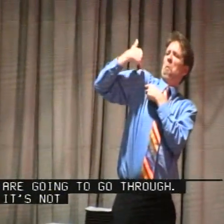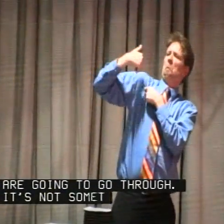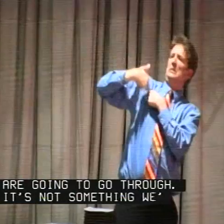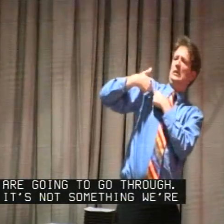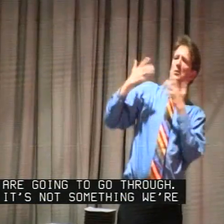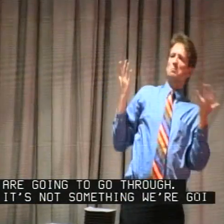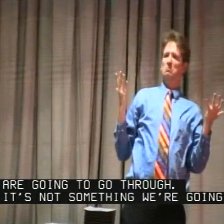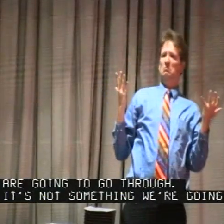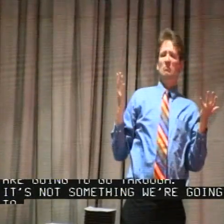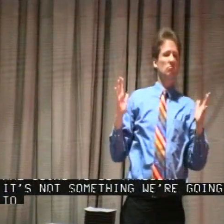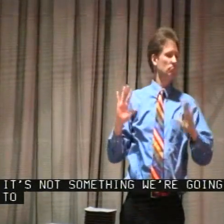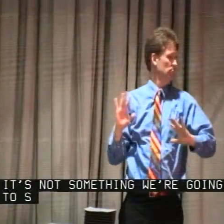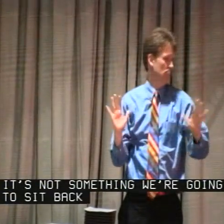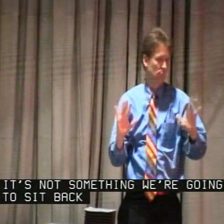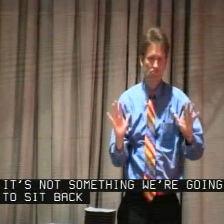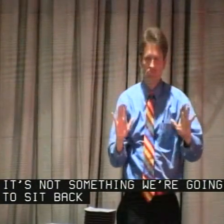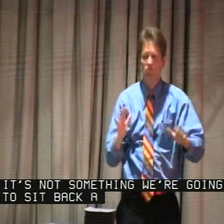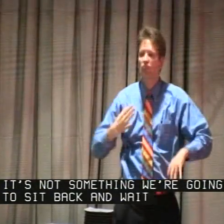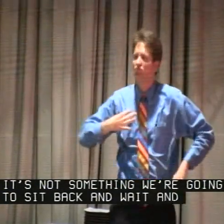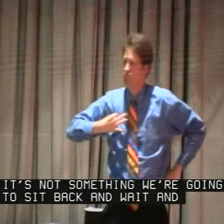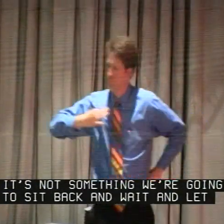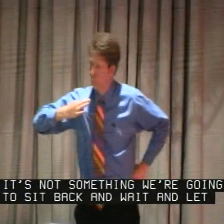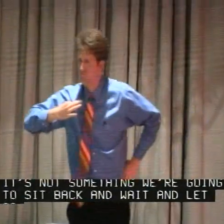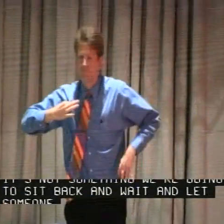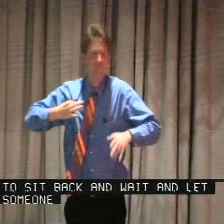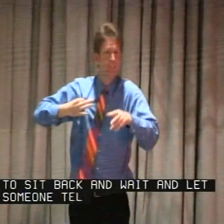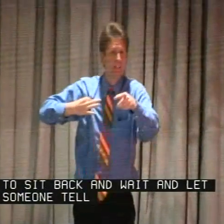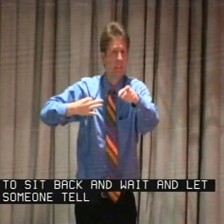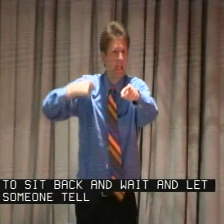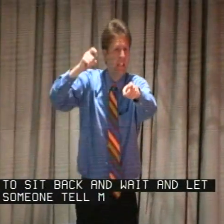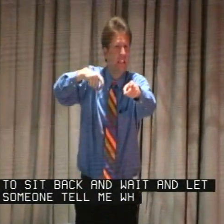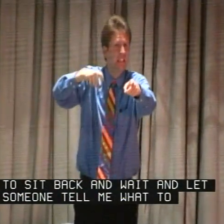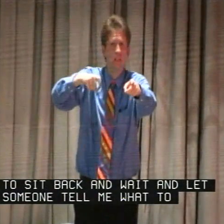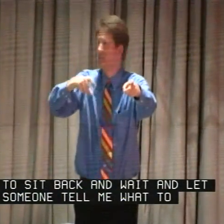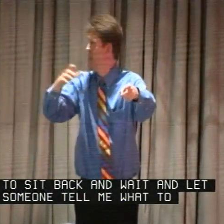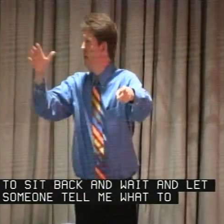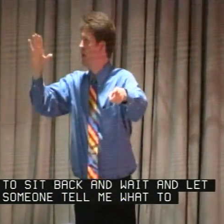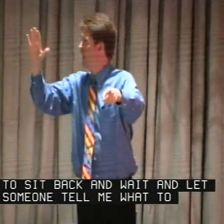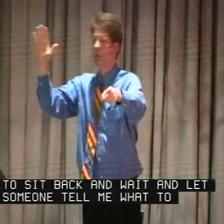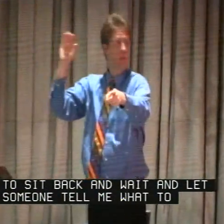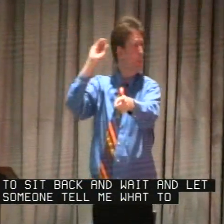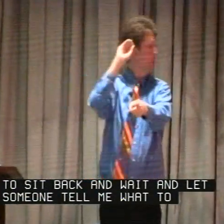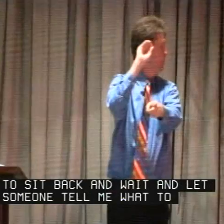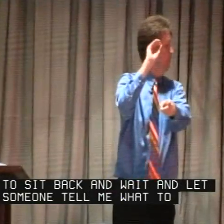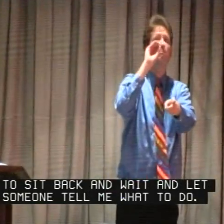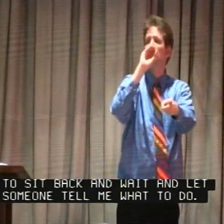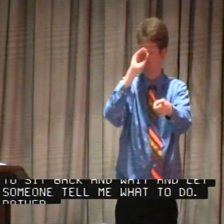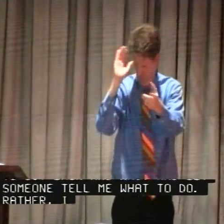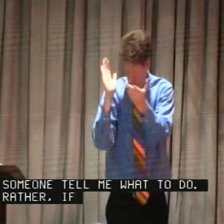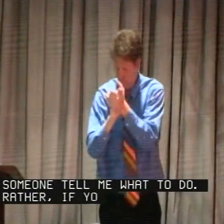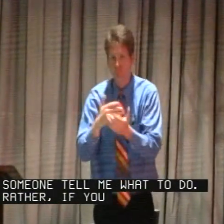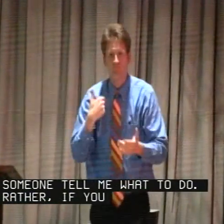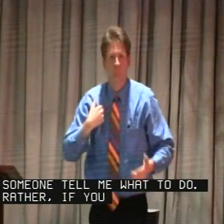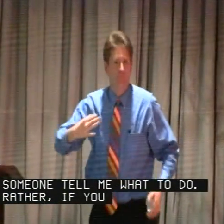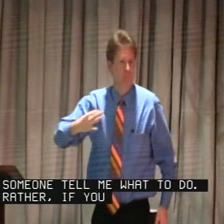let someone tell me what to do. Rather, if you find a need and no one is doing